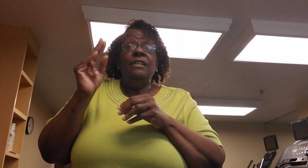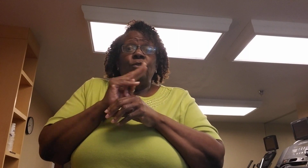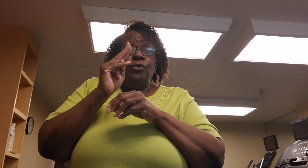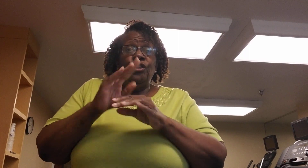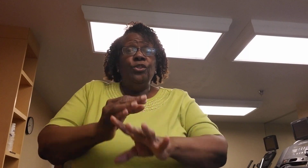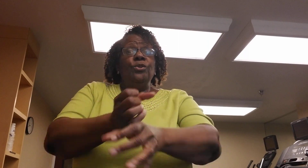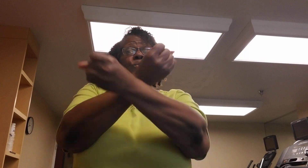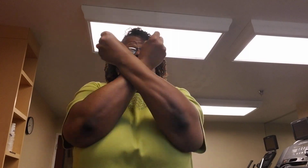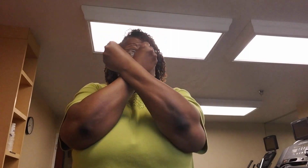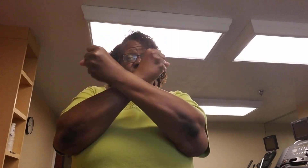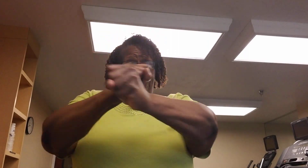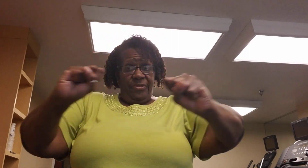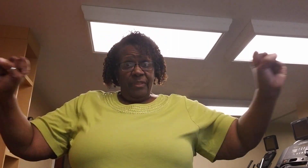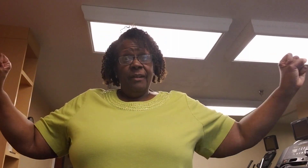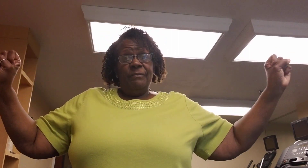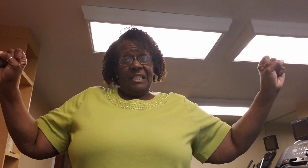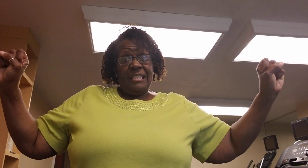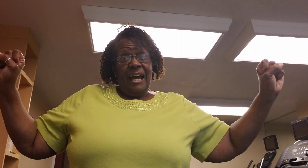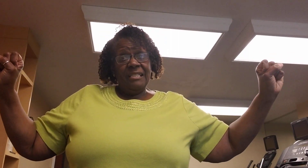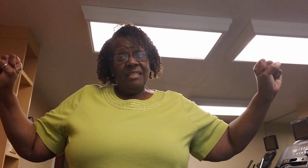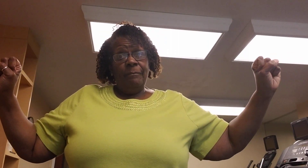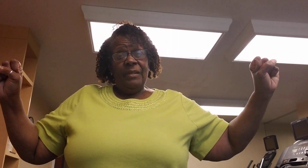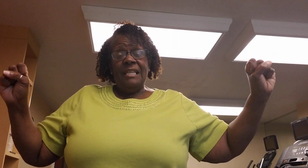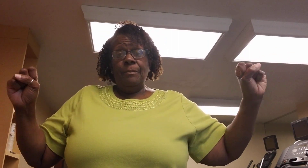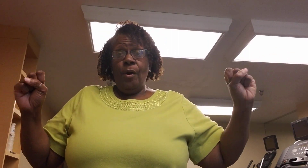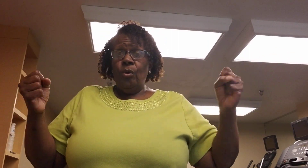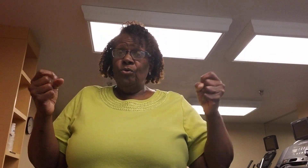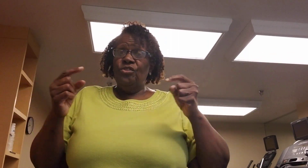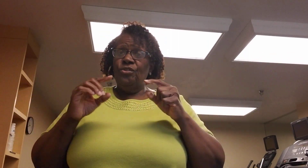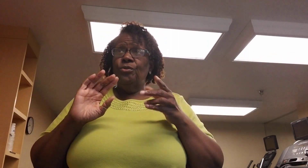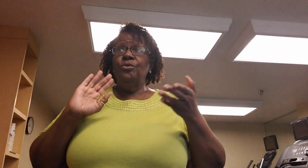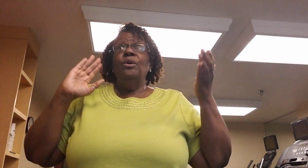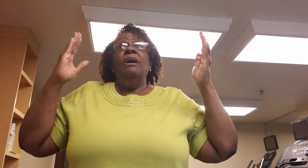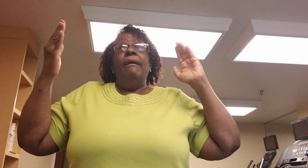you use this concept as opposed to